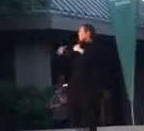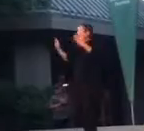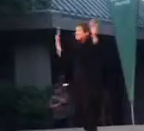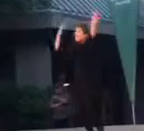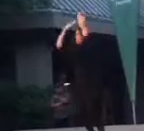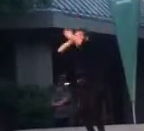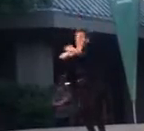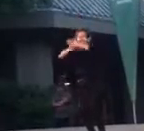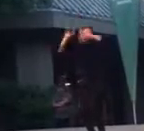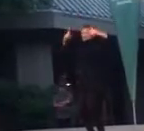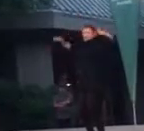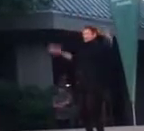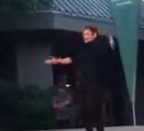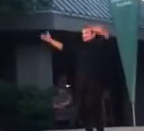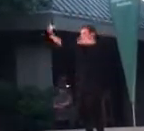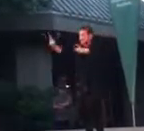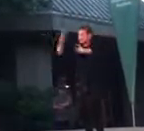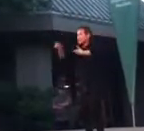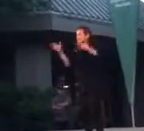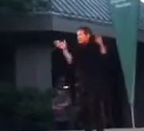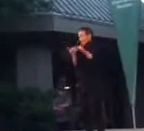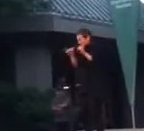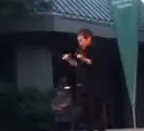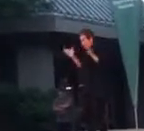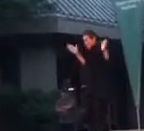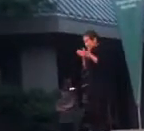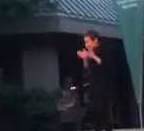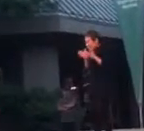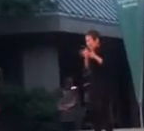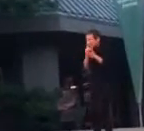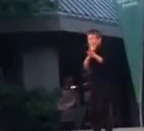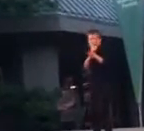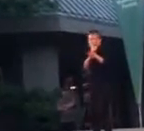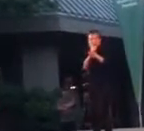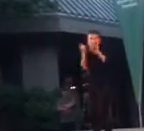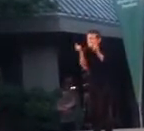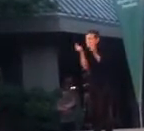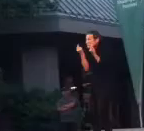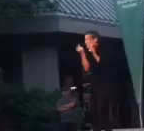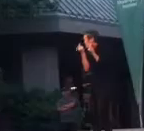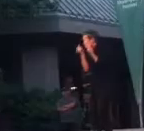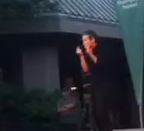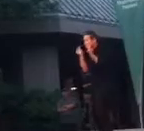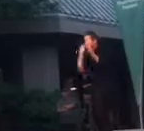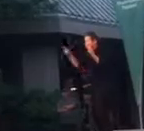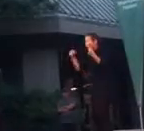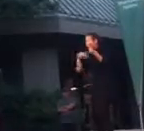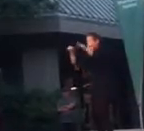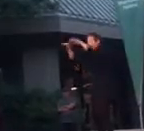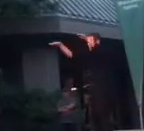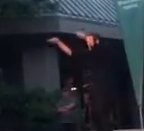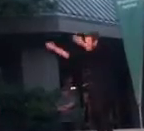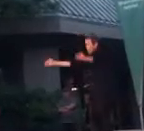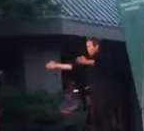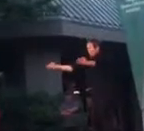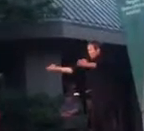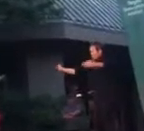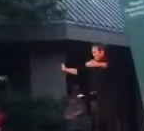me. At night, avoid large spaces, keep to small. What should I do? And he saw